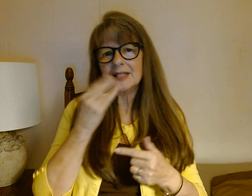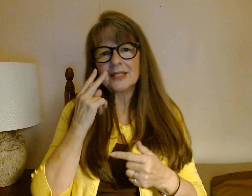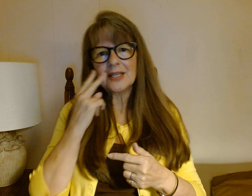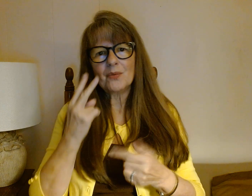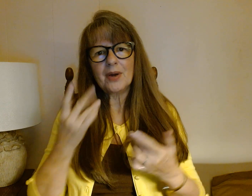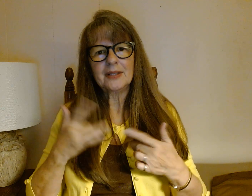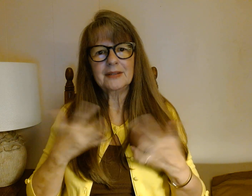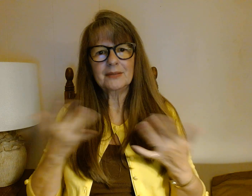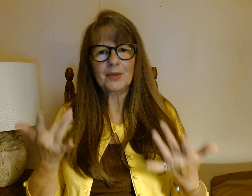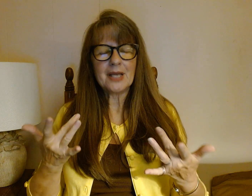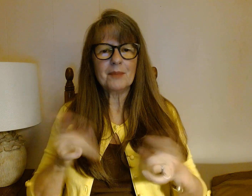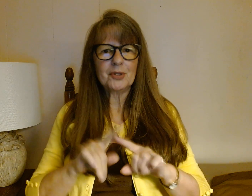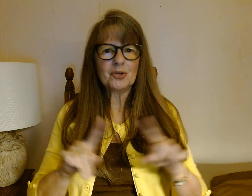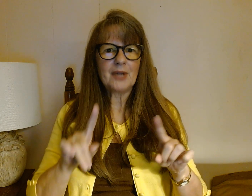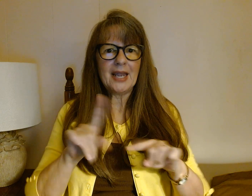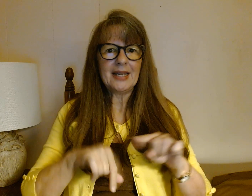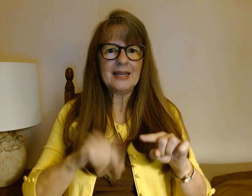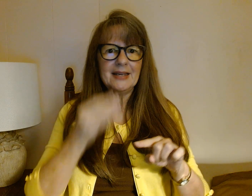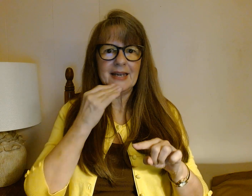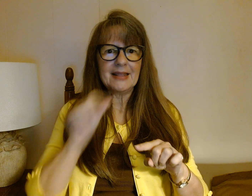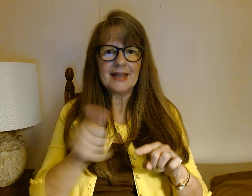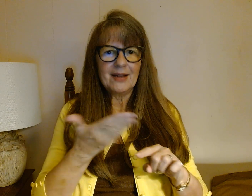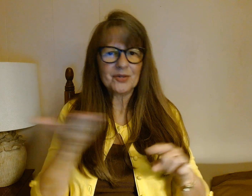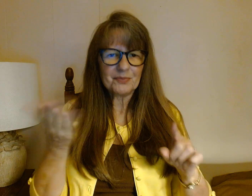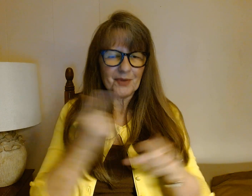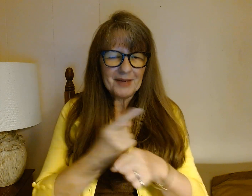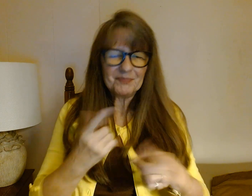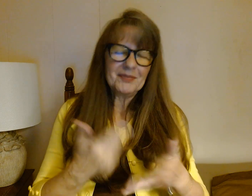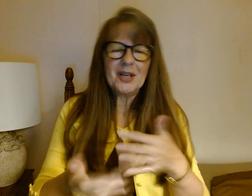see what's up, but you can't eat anything else, right? Anyway,